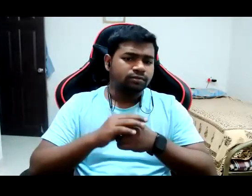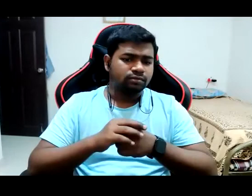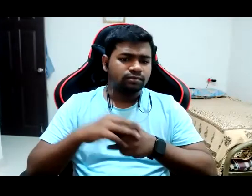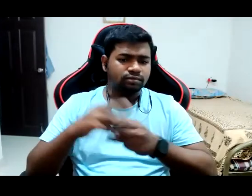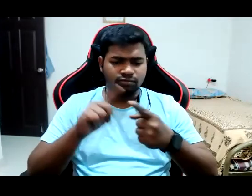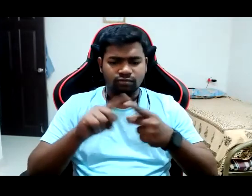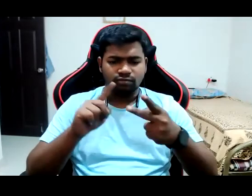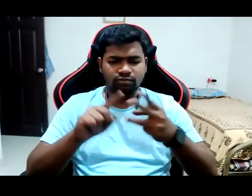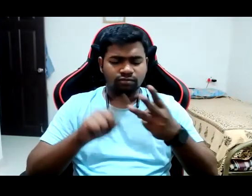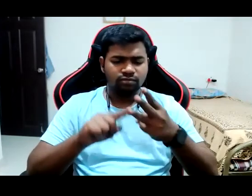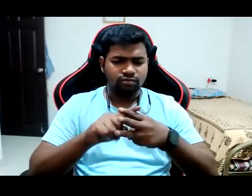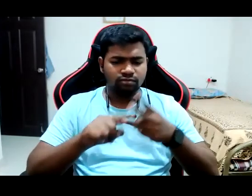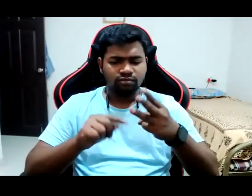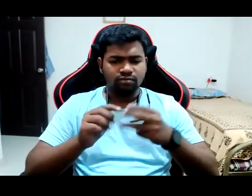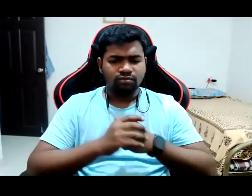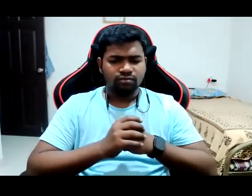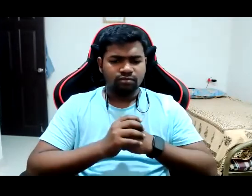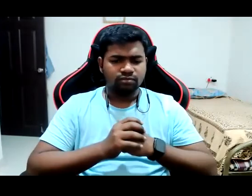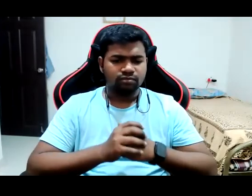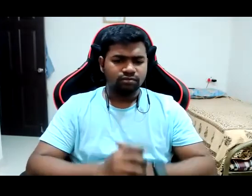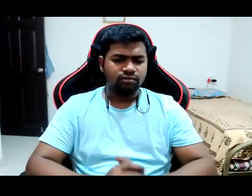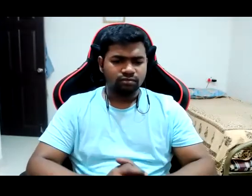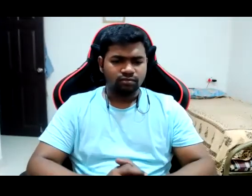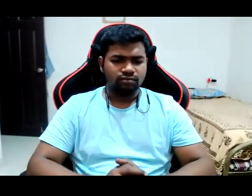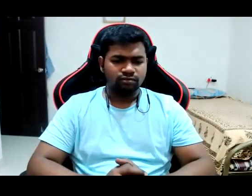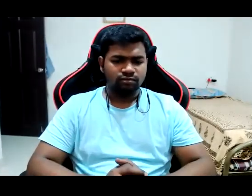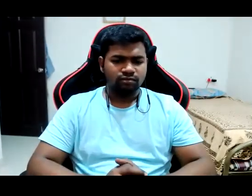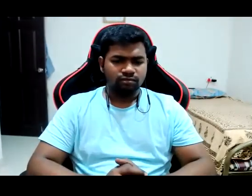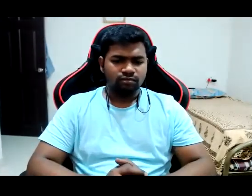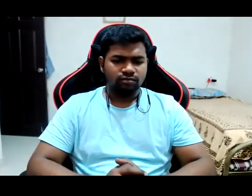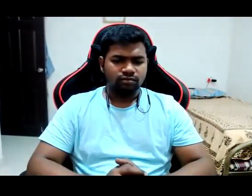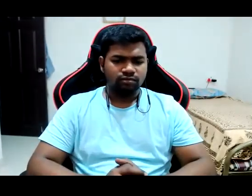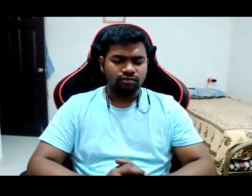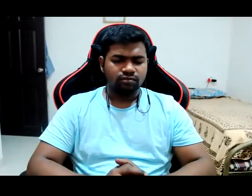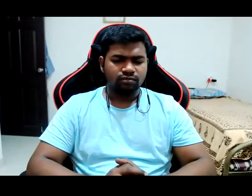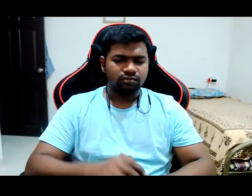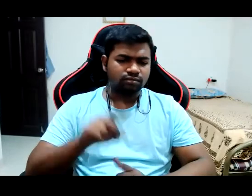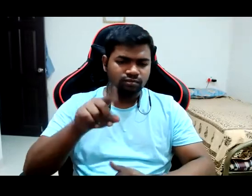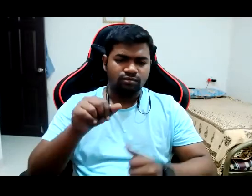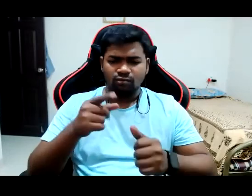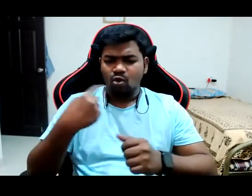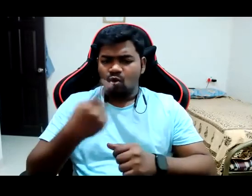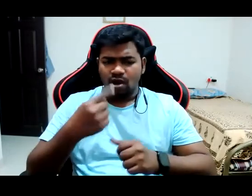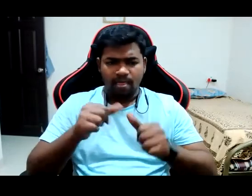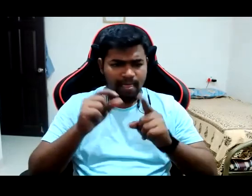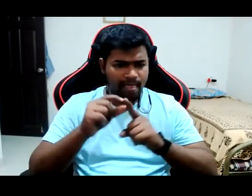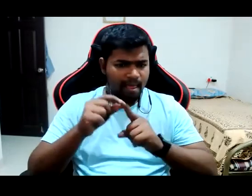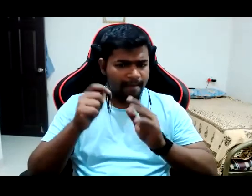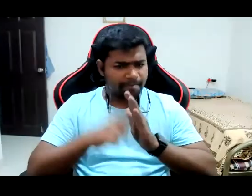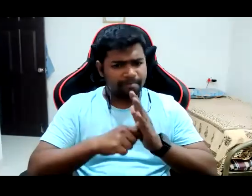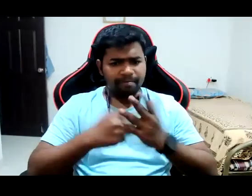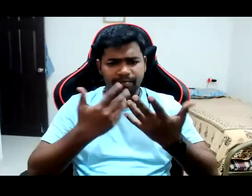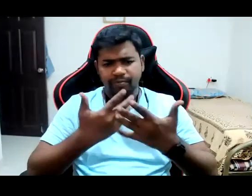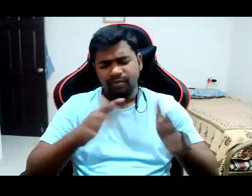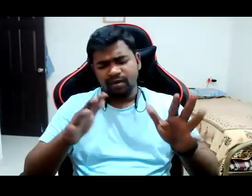themes. Now, it doesn't necessarily have to be that. I mean, is there anything like I need to develop only an app and not a web application or anything like that? No. You